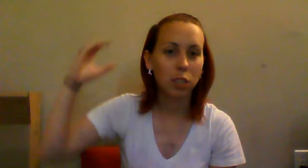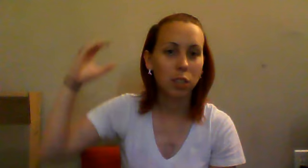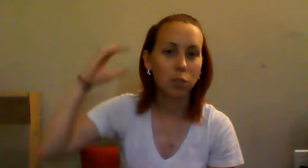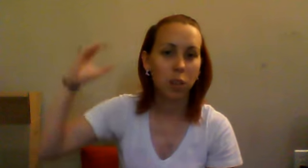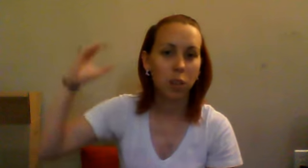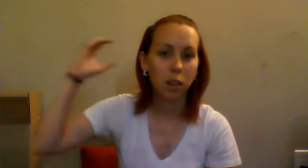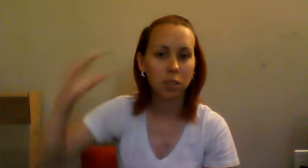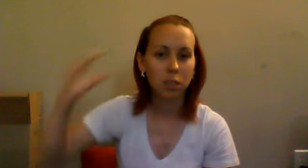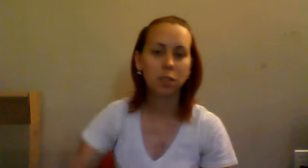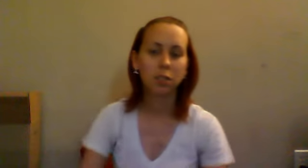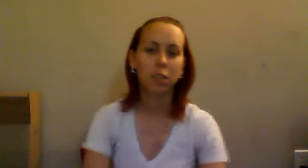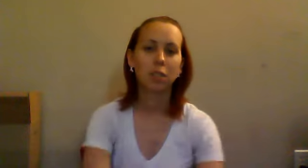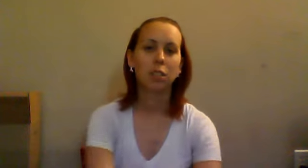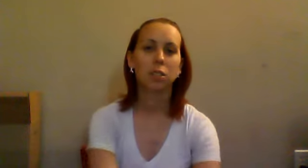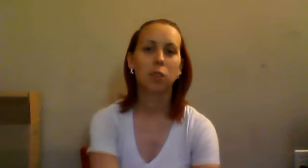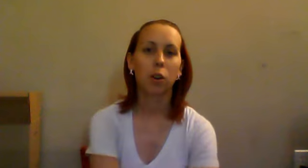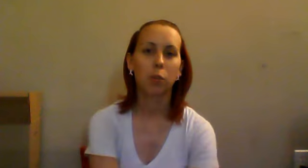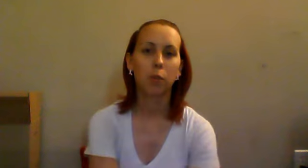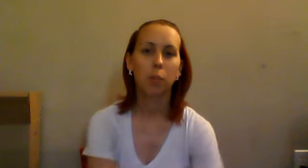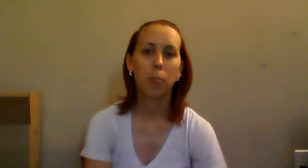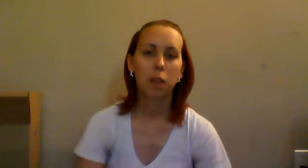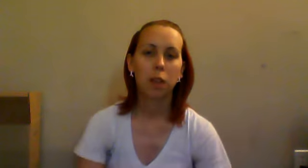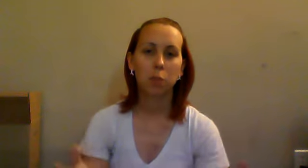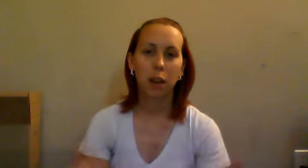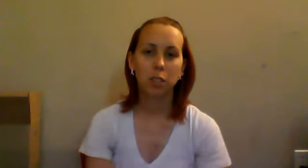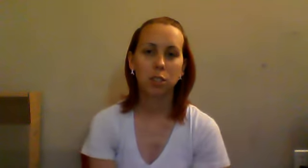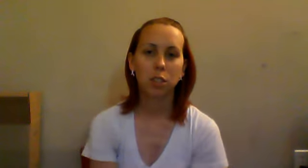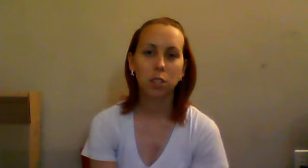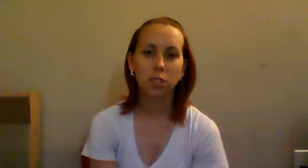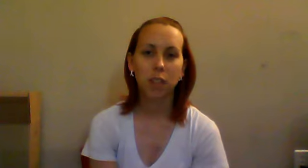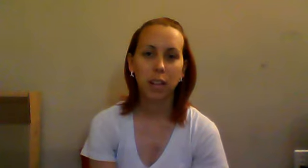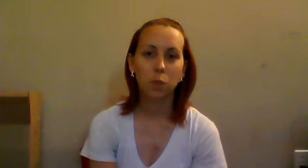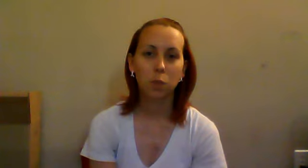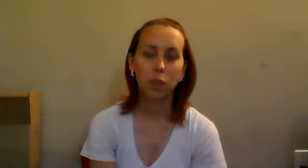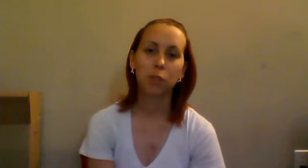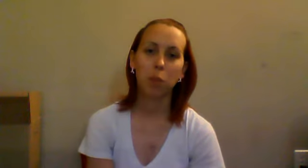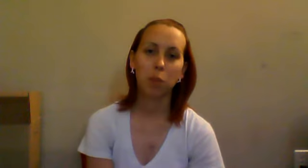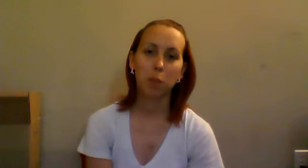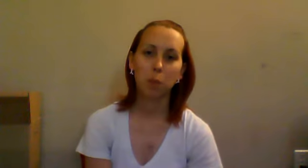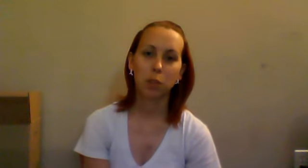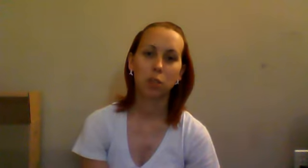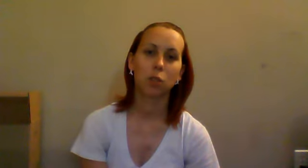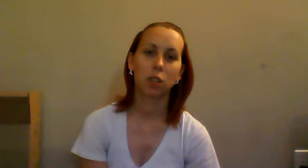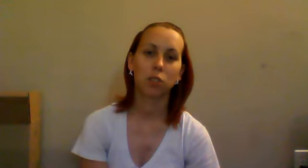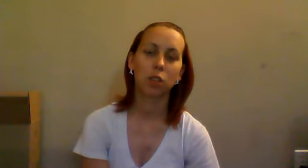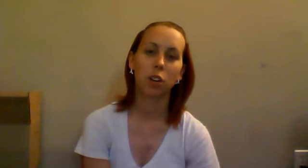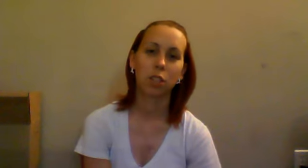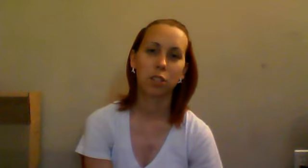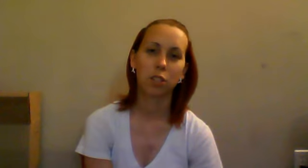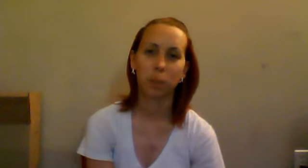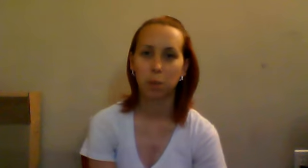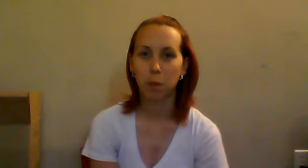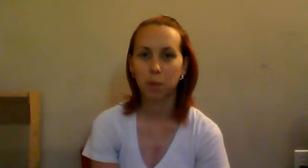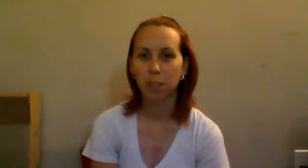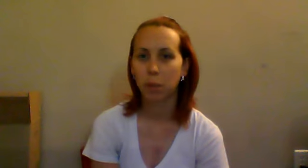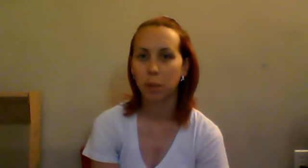genders or not. So practice your signs with your family members, or as you're talking to your family members, they might think